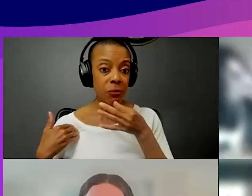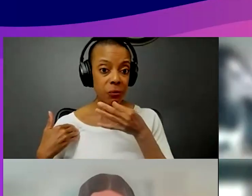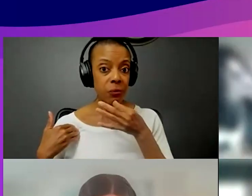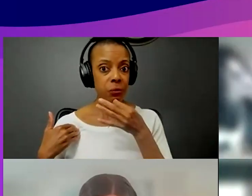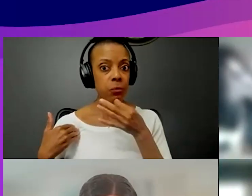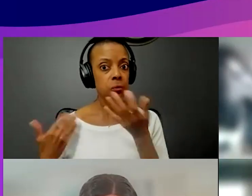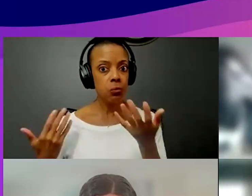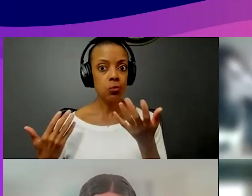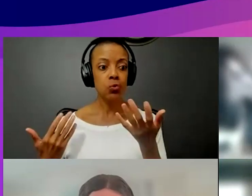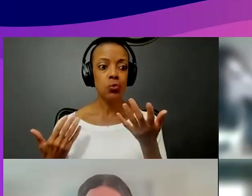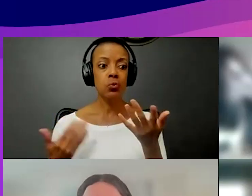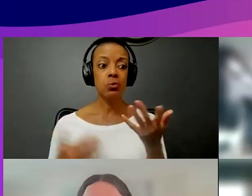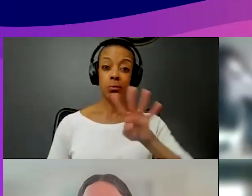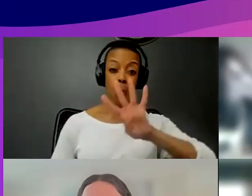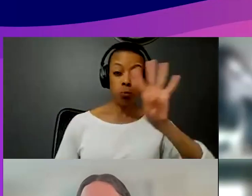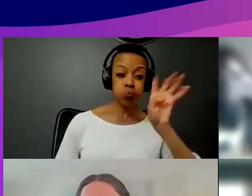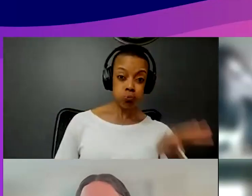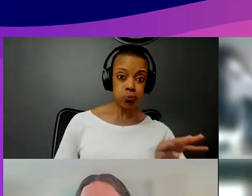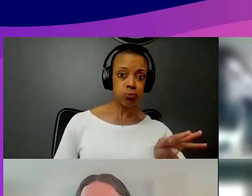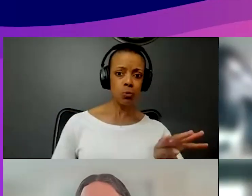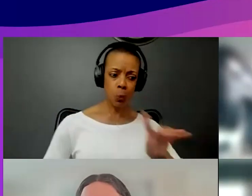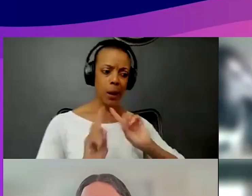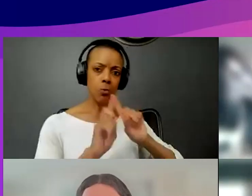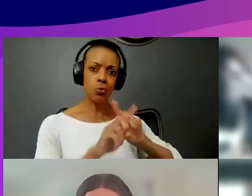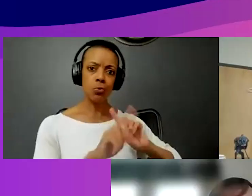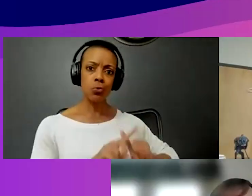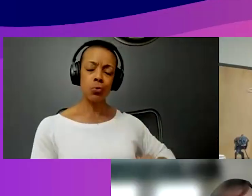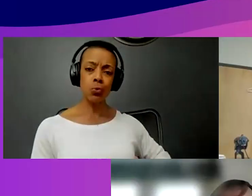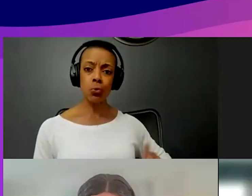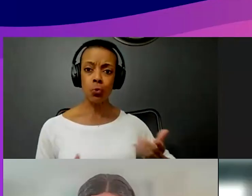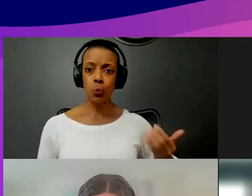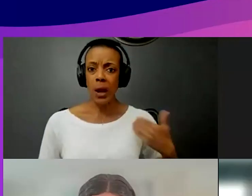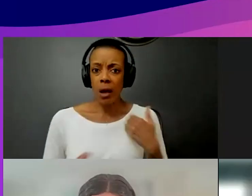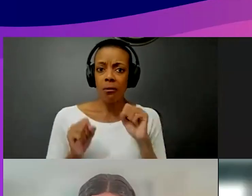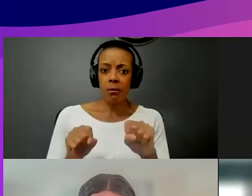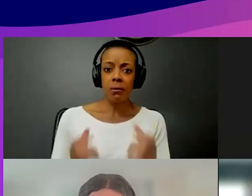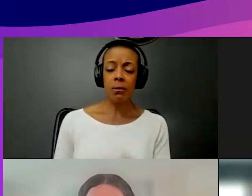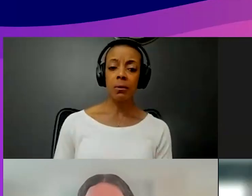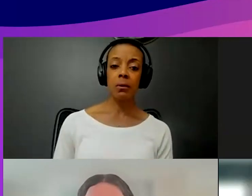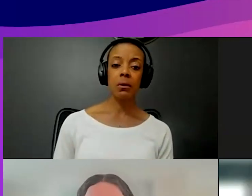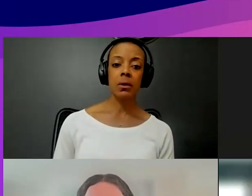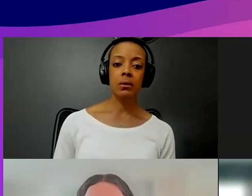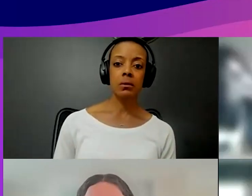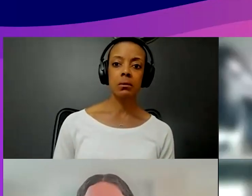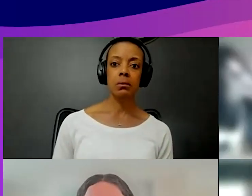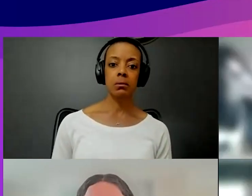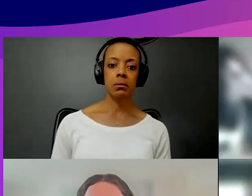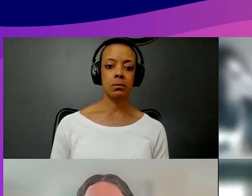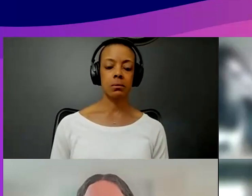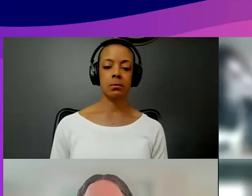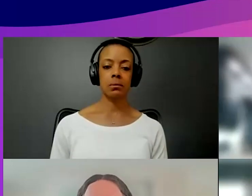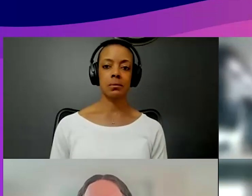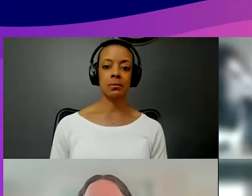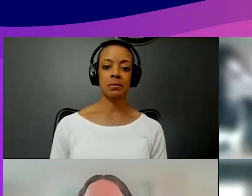to answer some of these big questions that we're talking about. Yeah. Kathleen, oh, sorry, you just went off and then I bugged